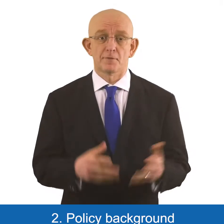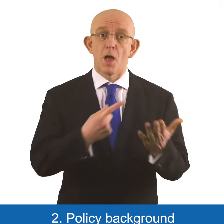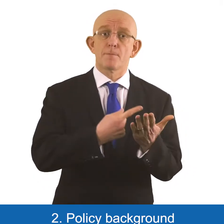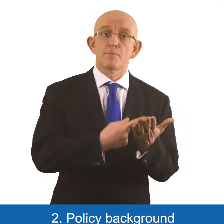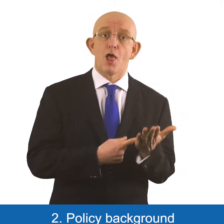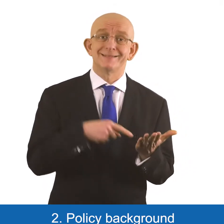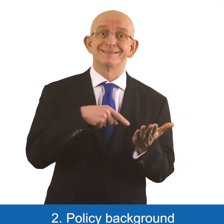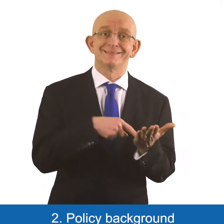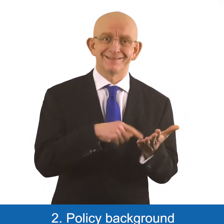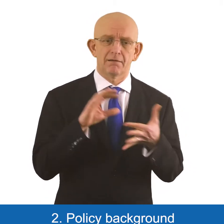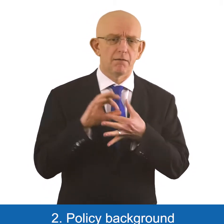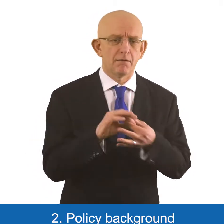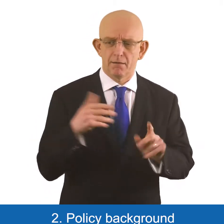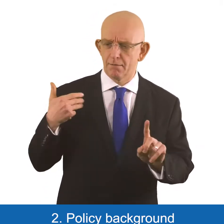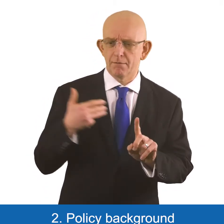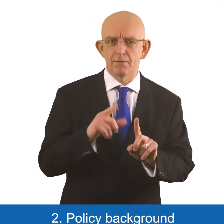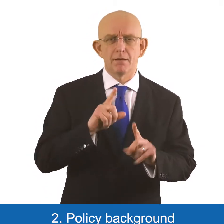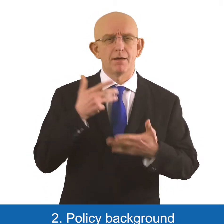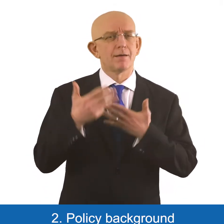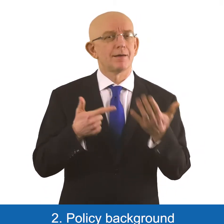Two. Policy background.